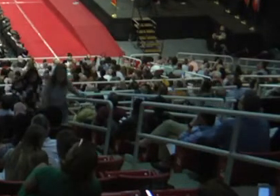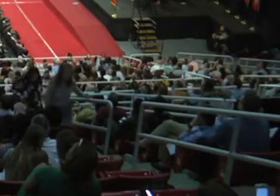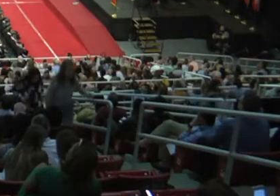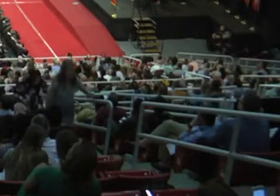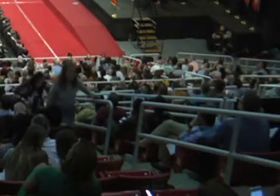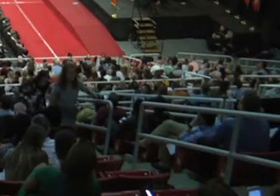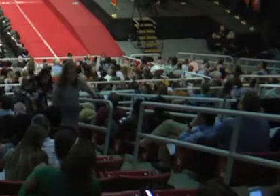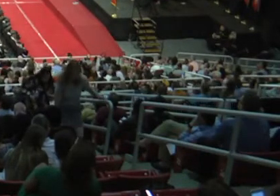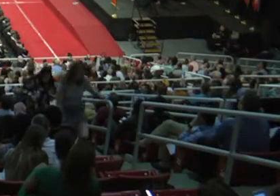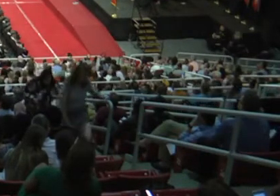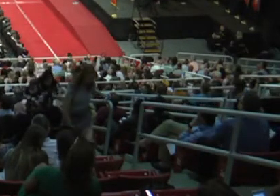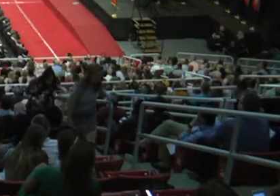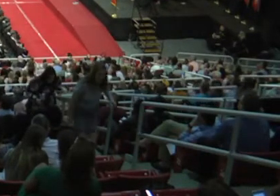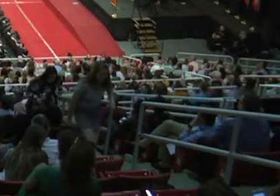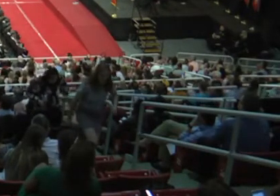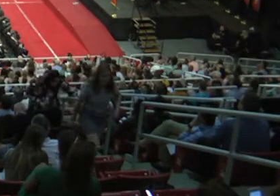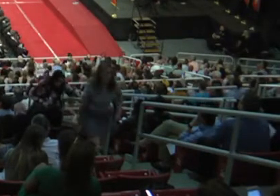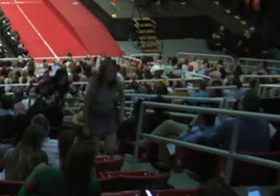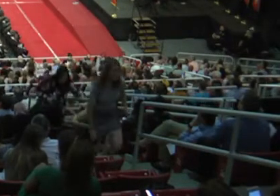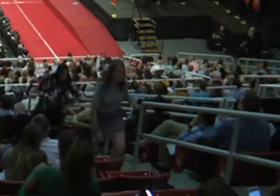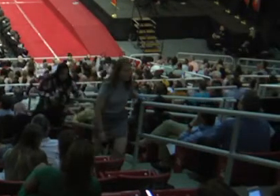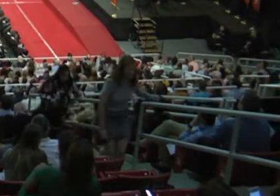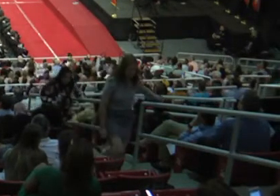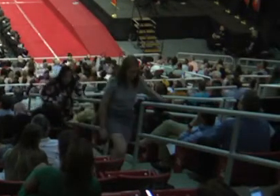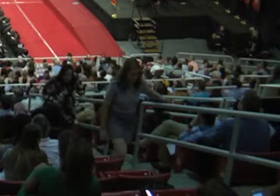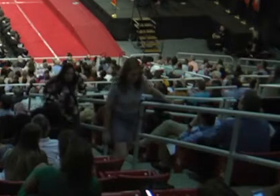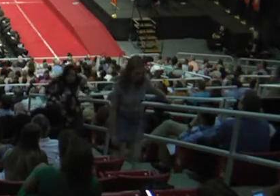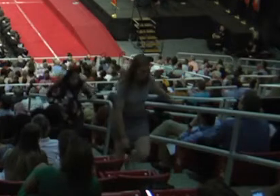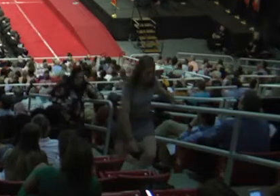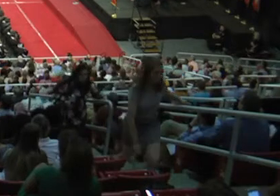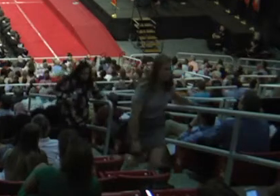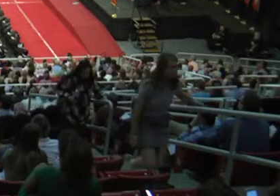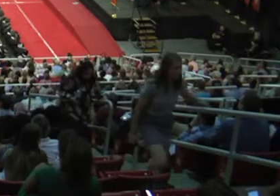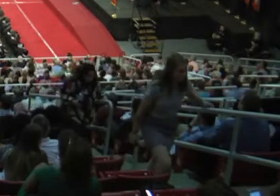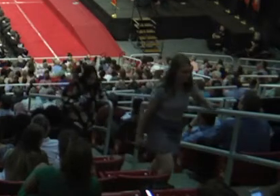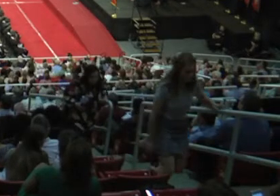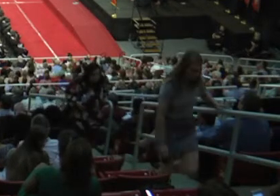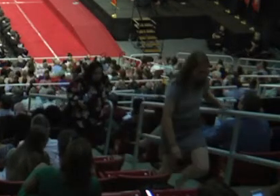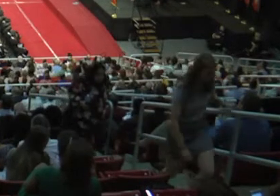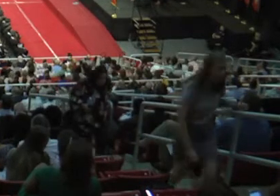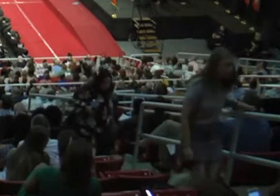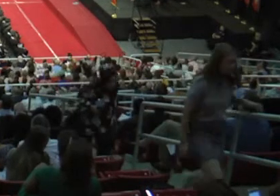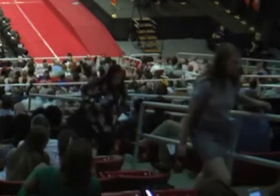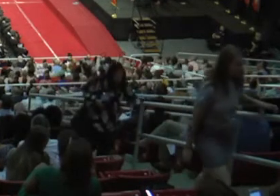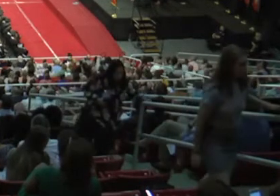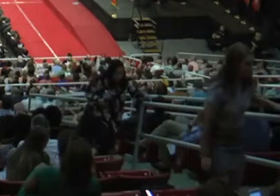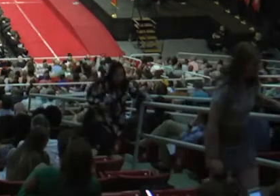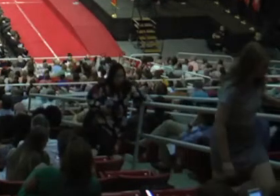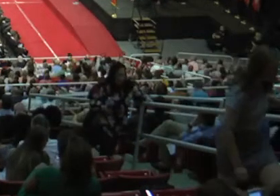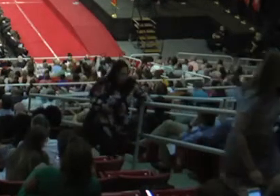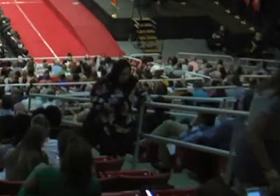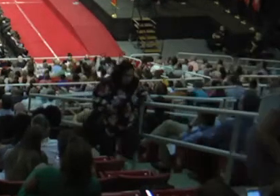and navigation. Solar system exploration and Earth observation.